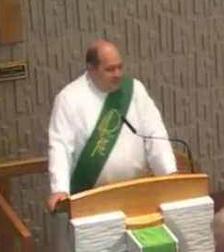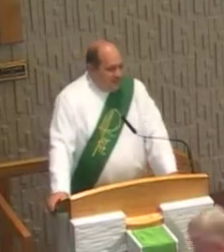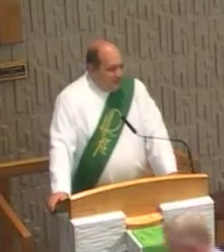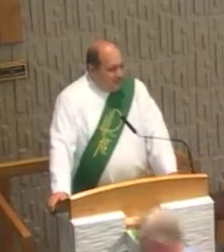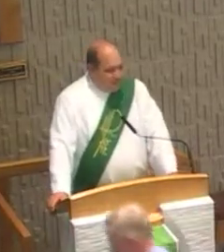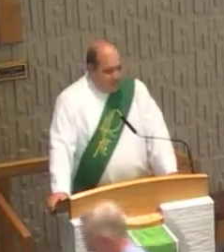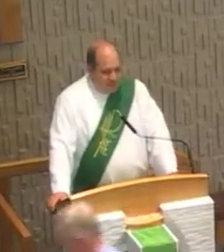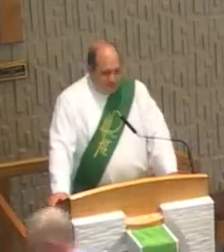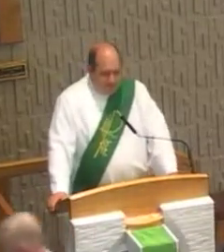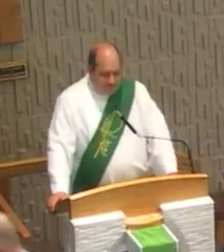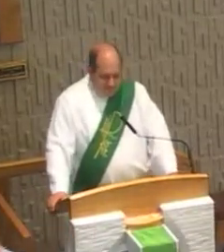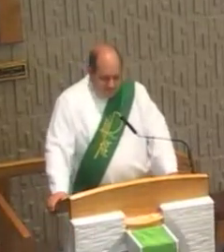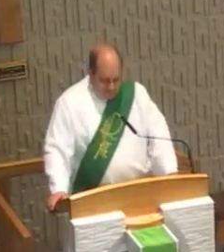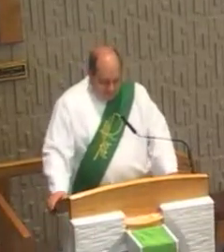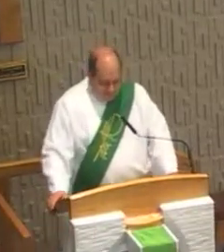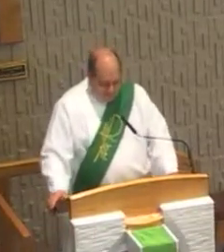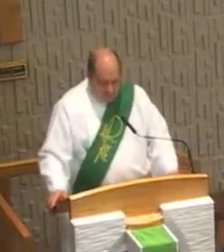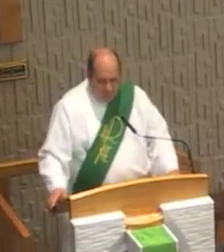Good afternoon.